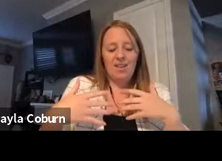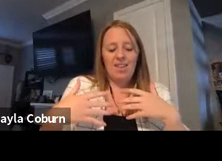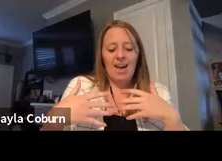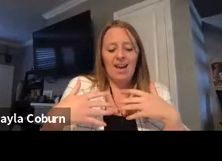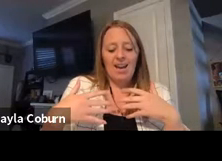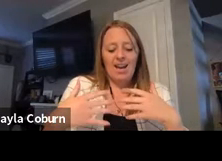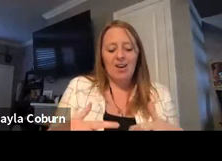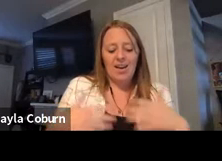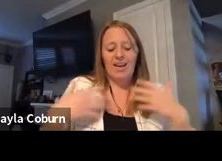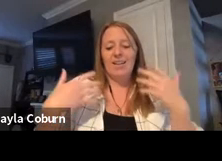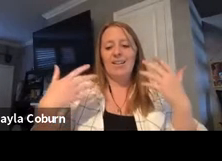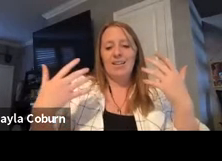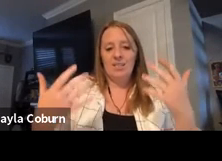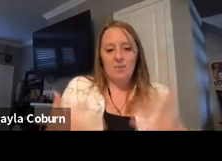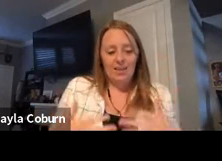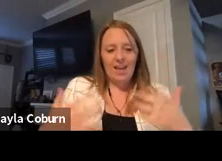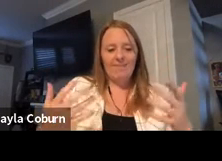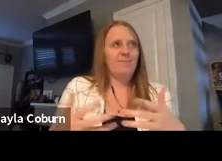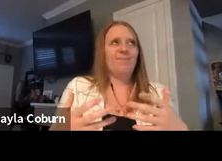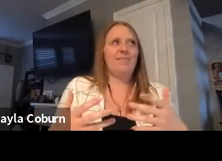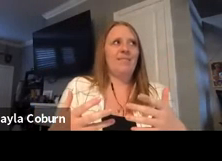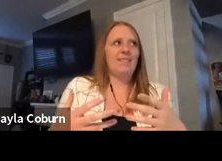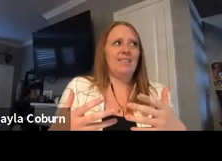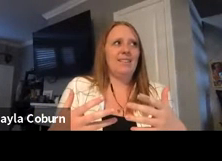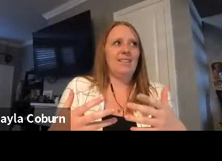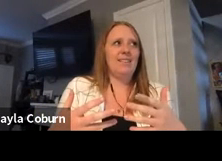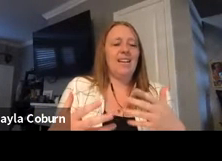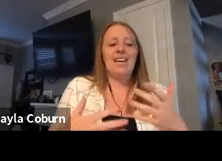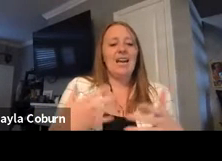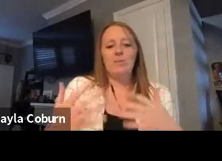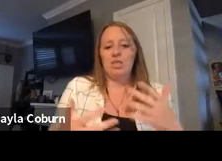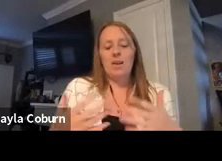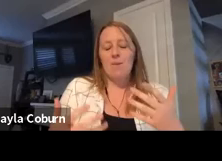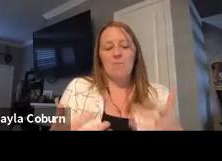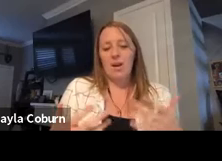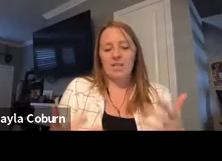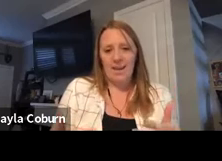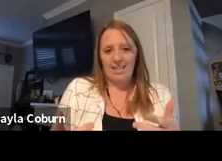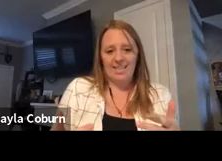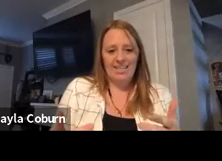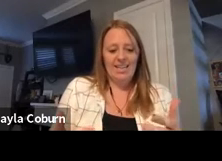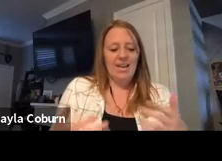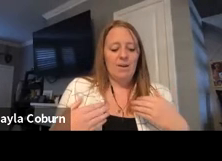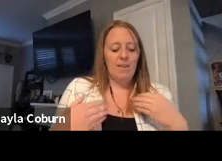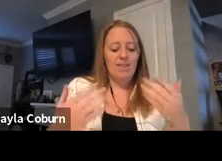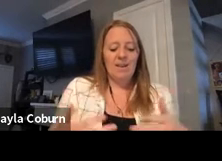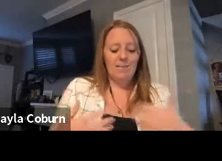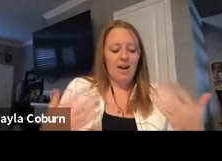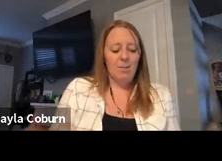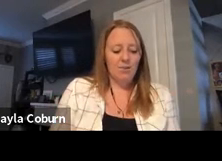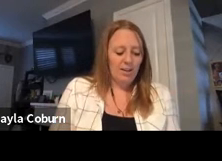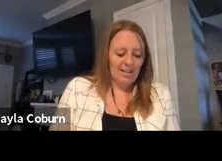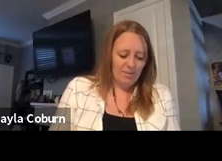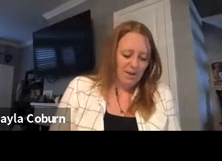have that area to be that time just to become more independent, giving them